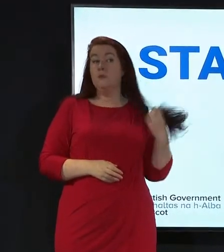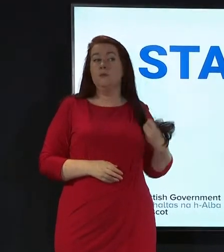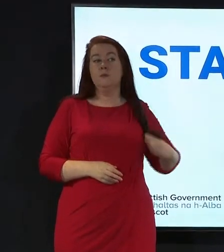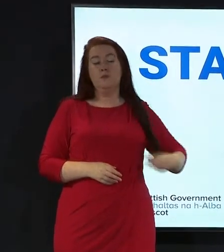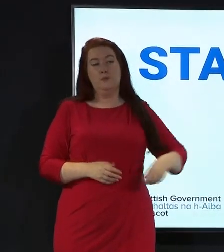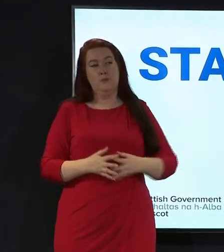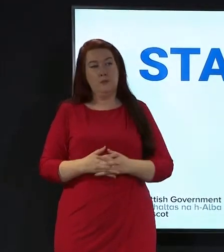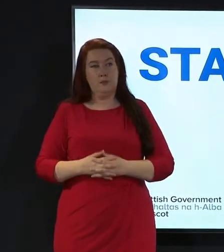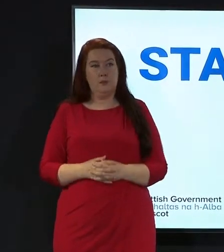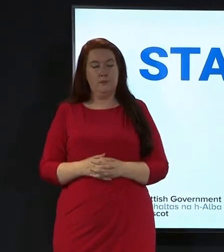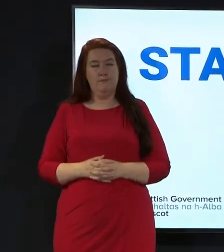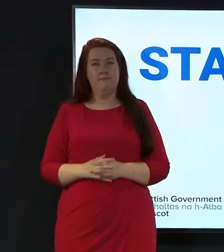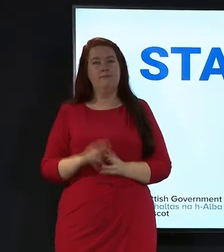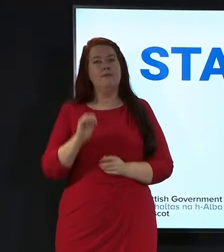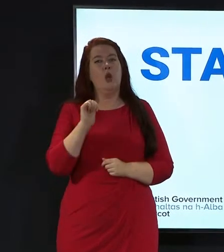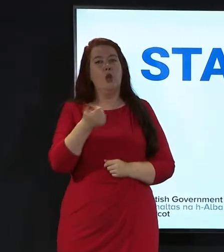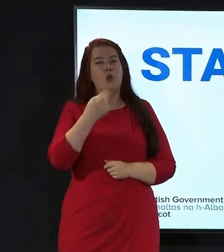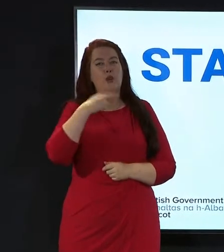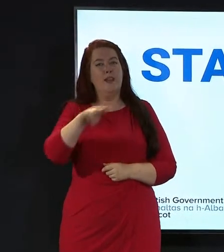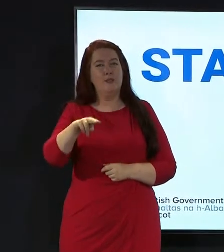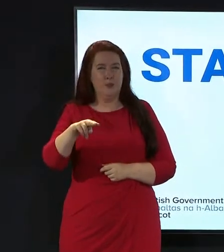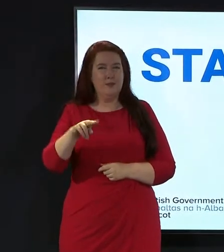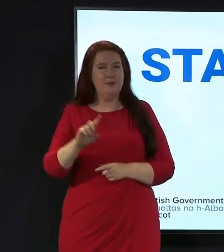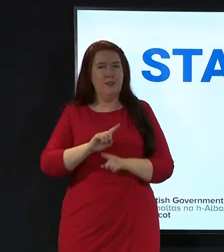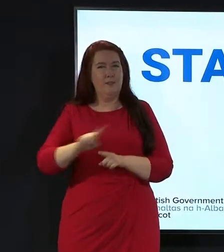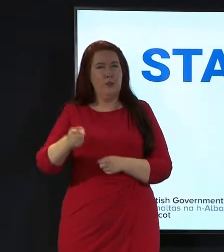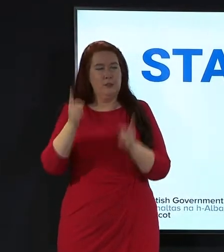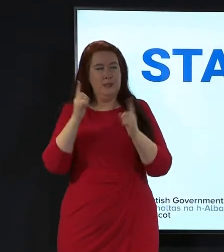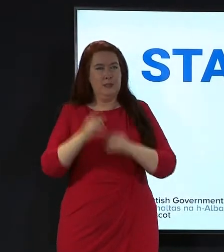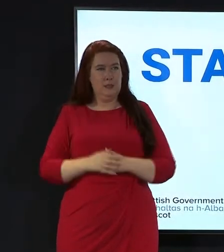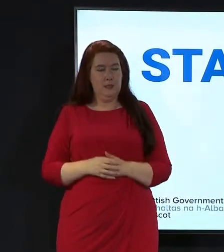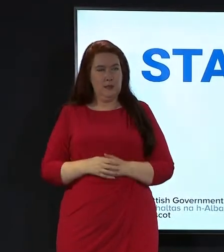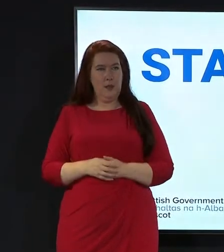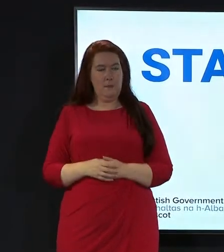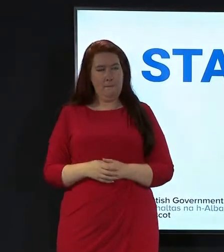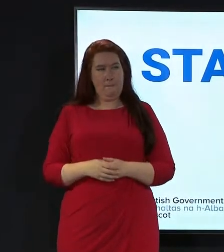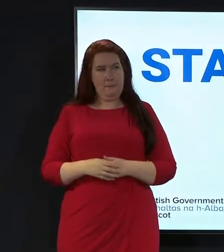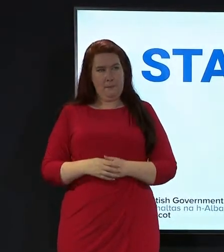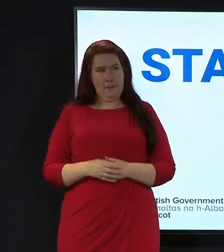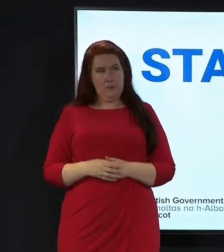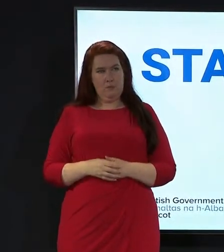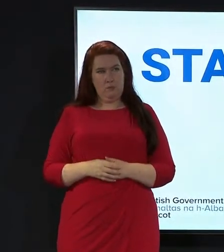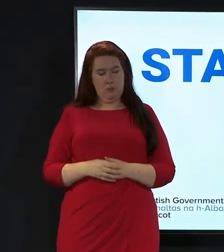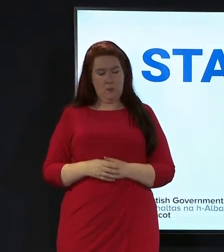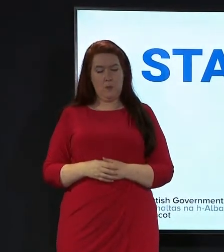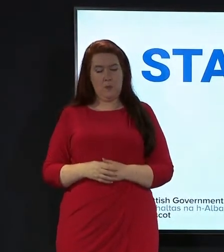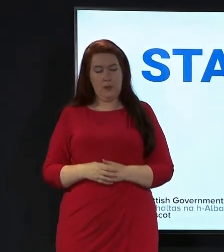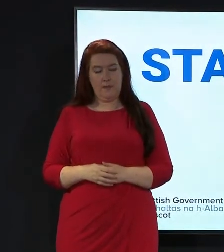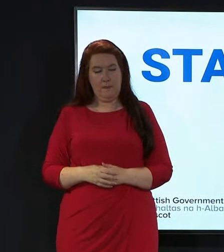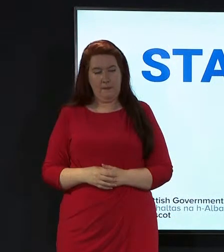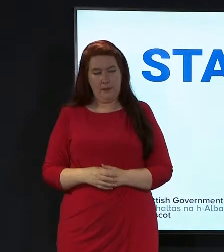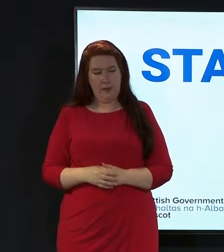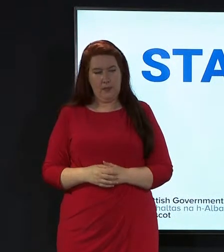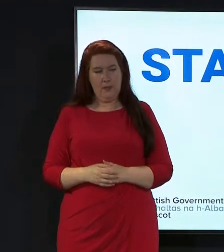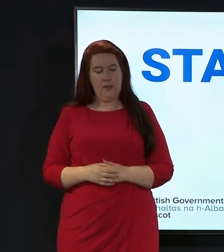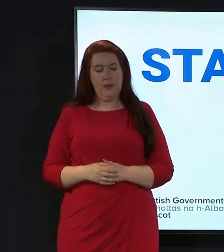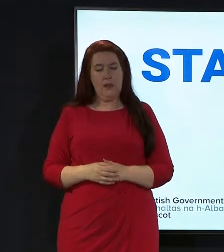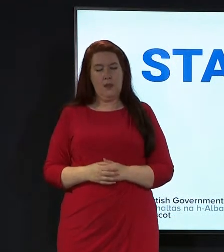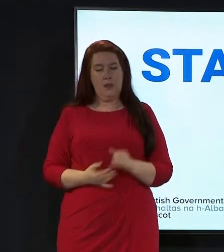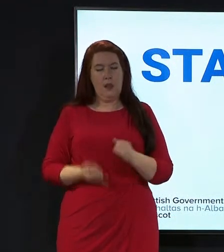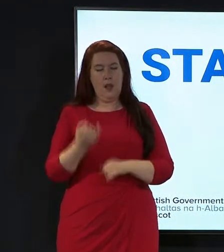Hi, afternoon, First Minister. Just a straightforward question. The last figure I've got for the Delta